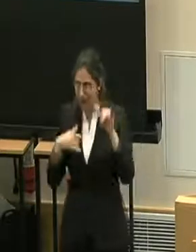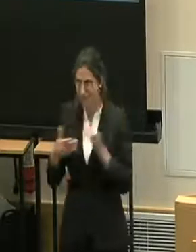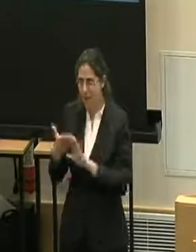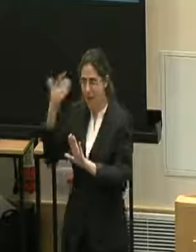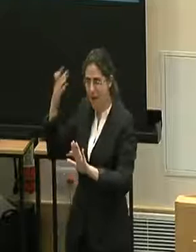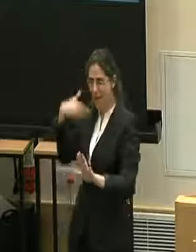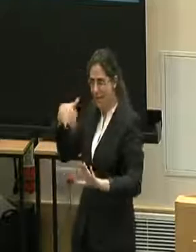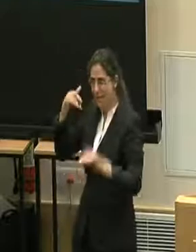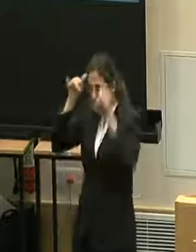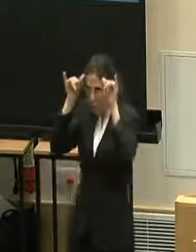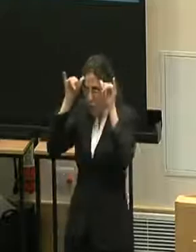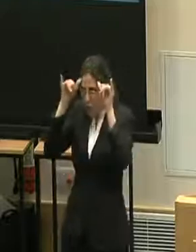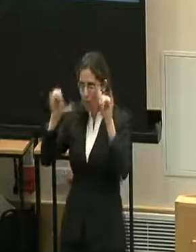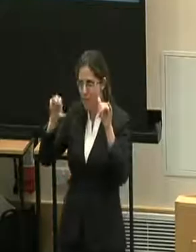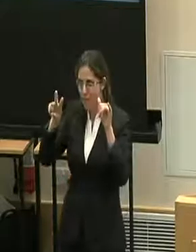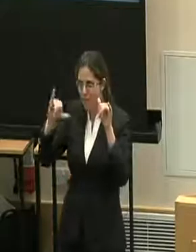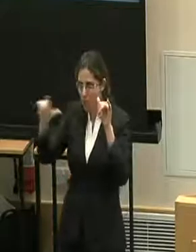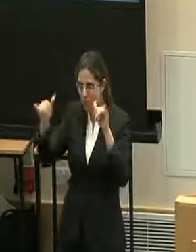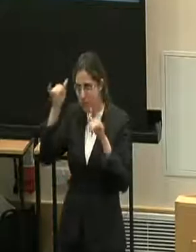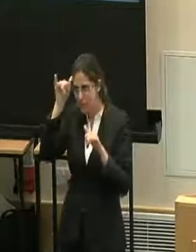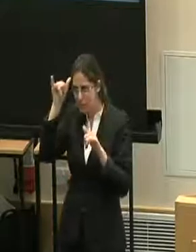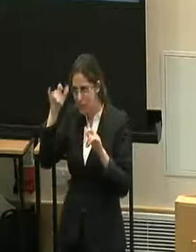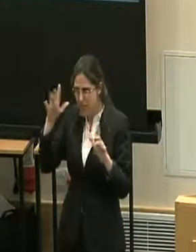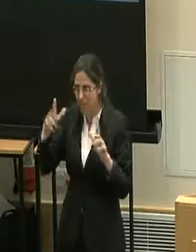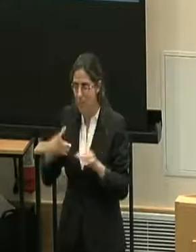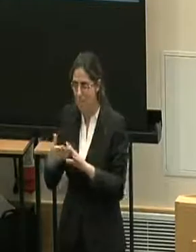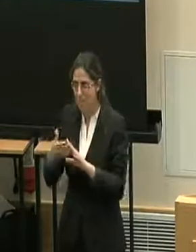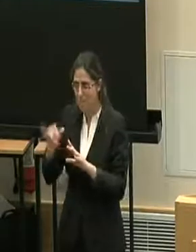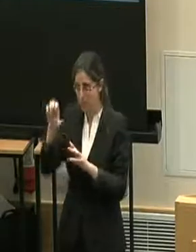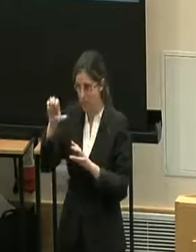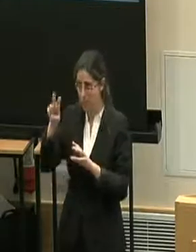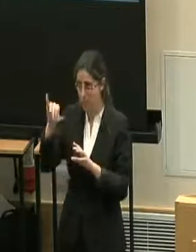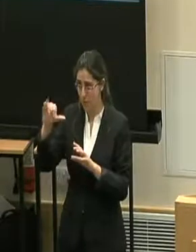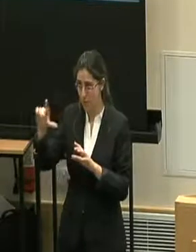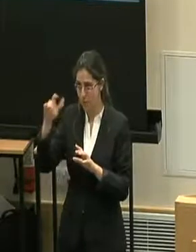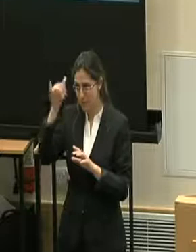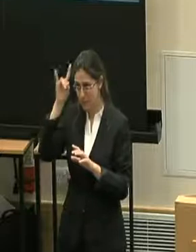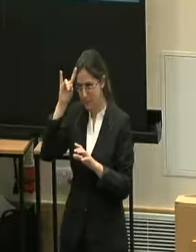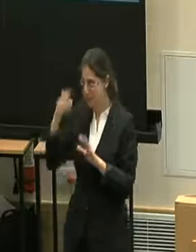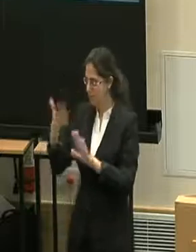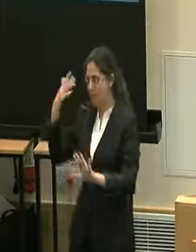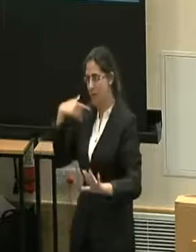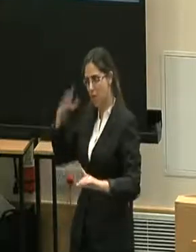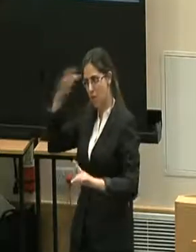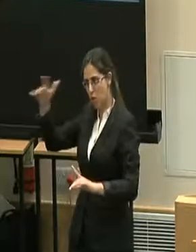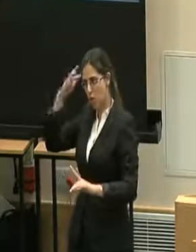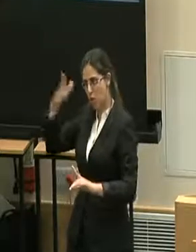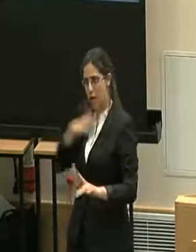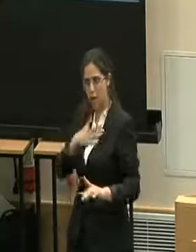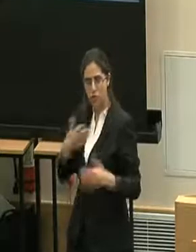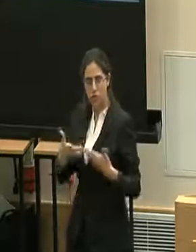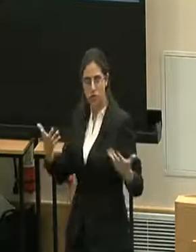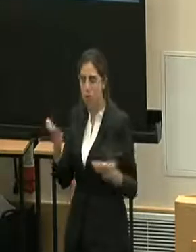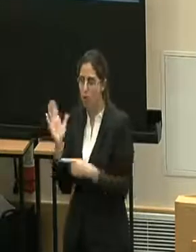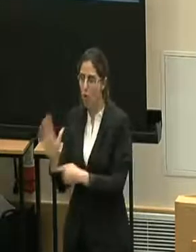philosophy, although I'm a lawyer, is to show you the tensions that these values create and why